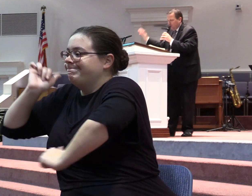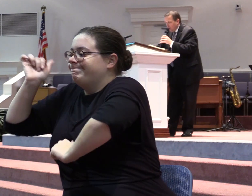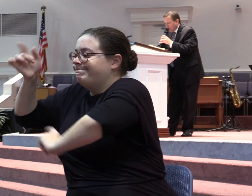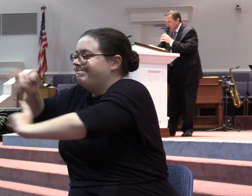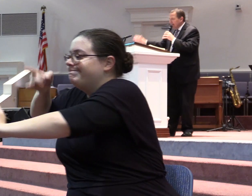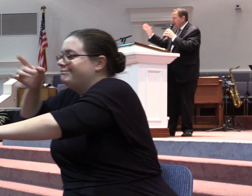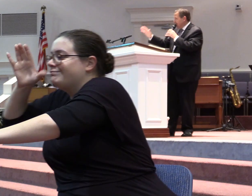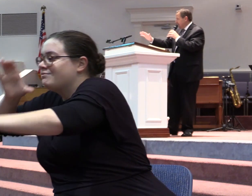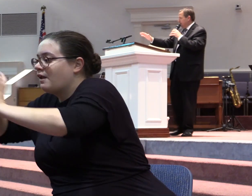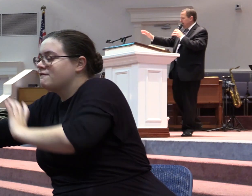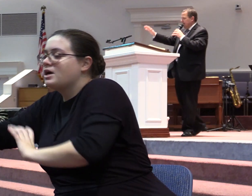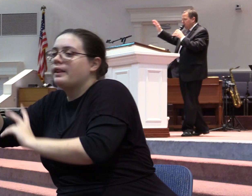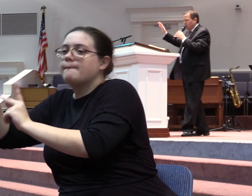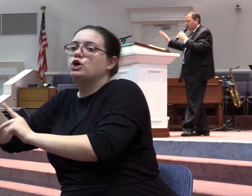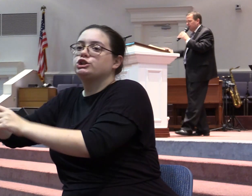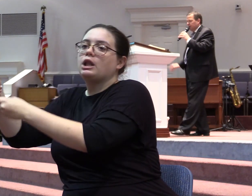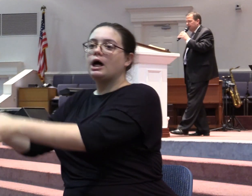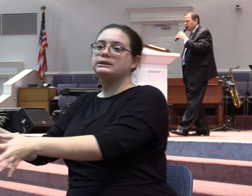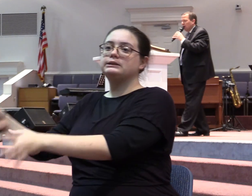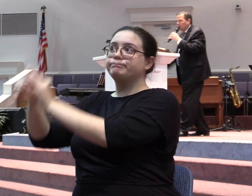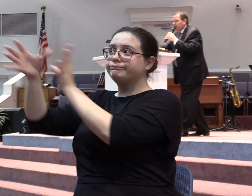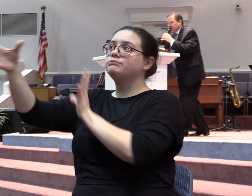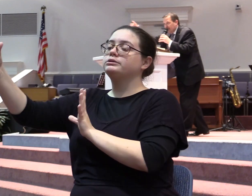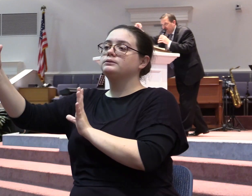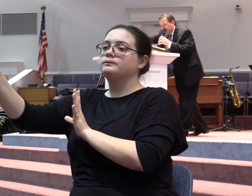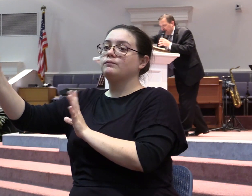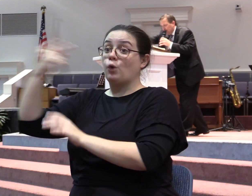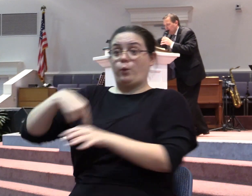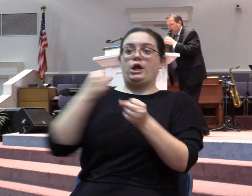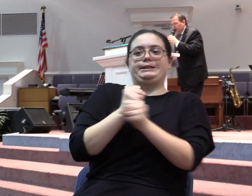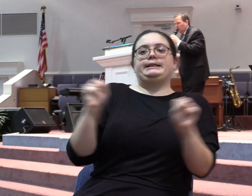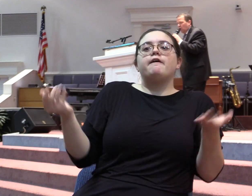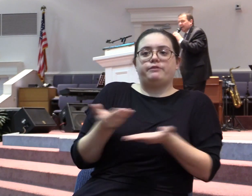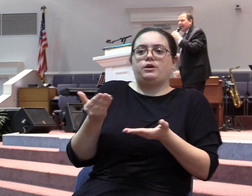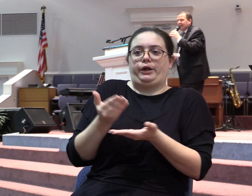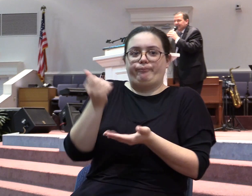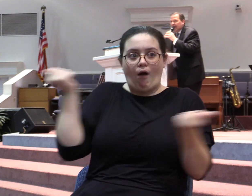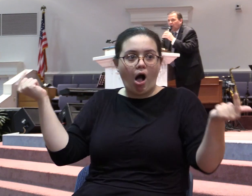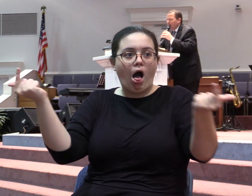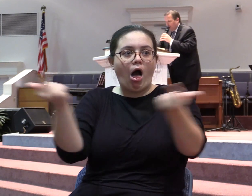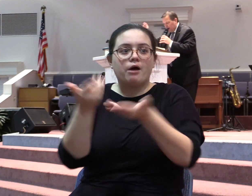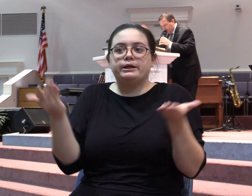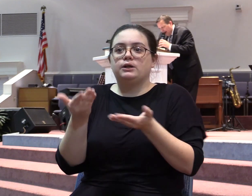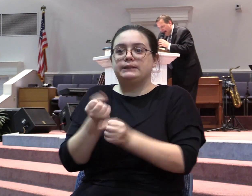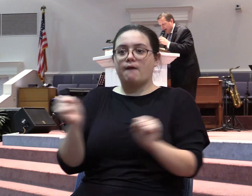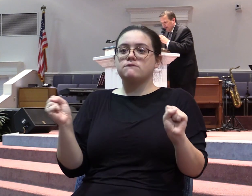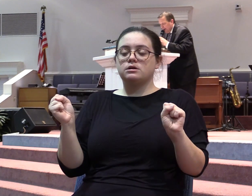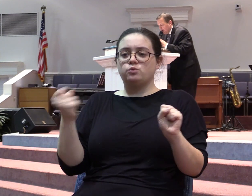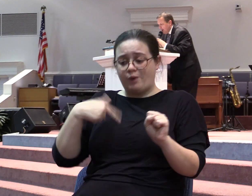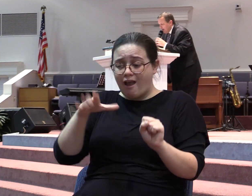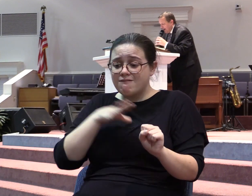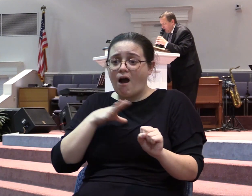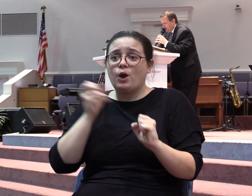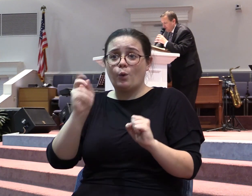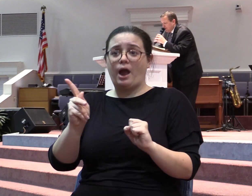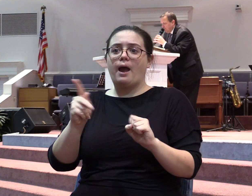lost person. Listen to me, every one of you that are here, we are safe here. We are okay now. We are fine here.